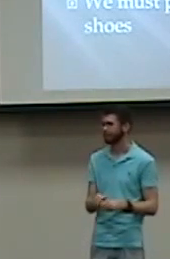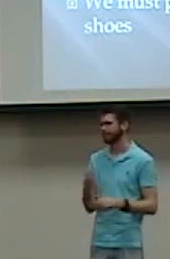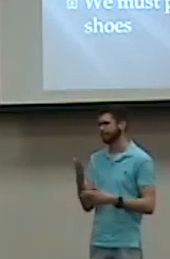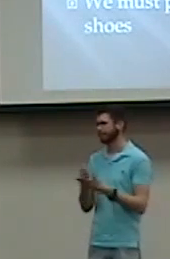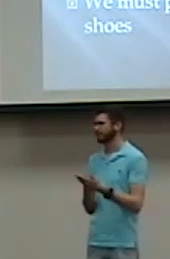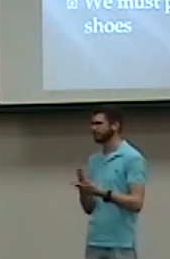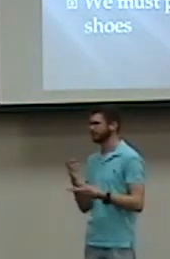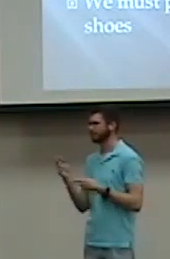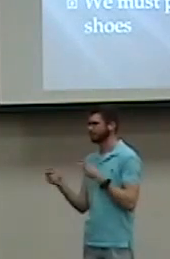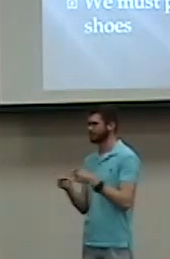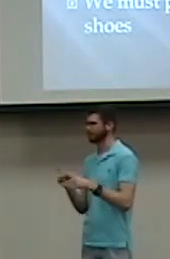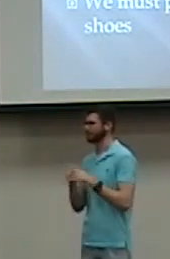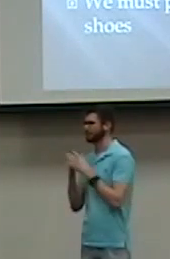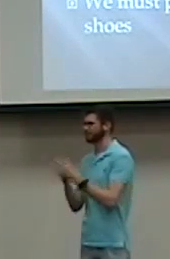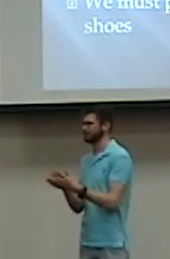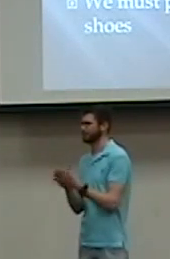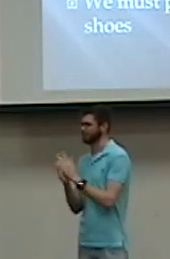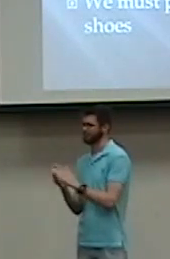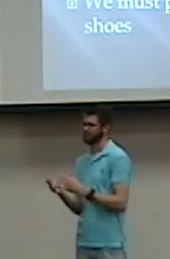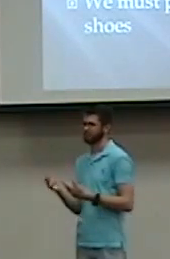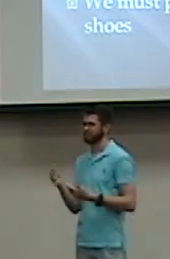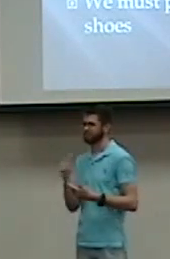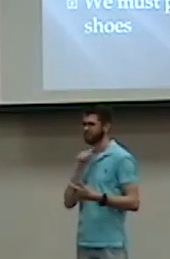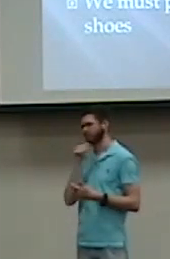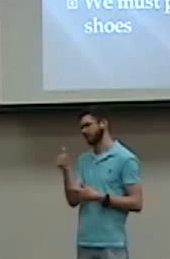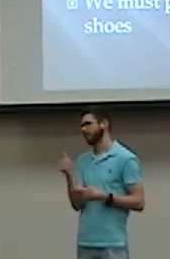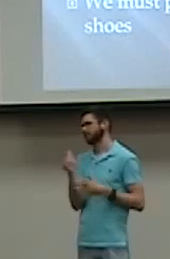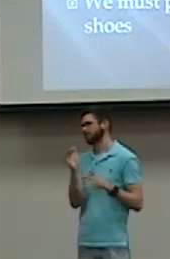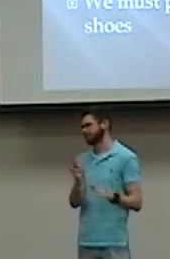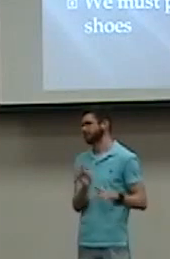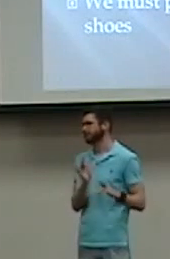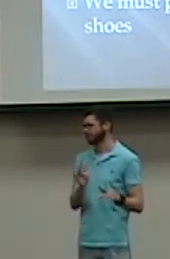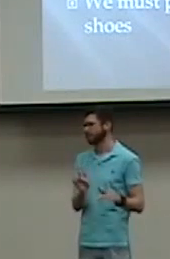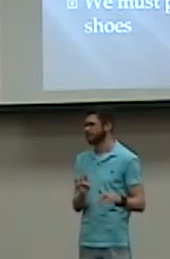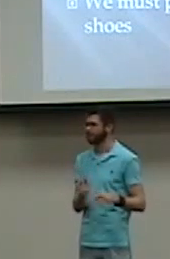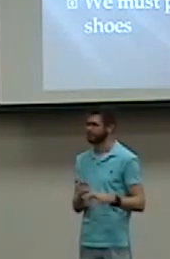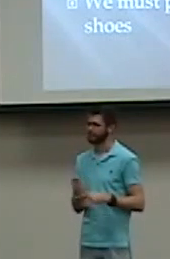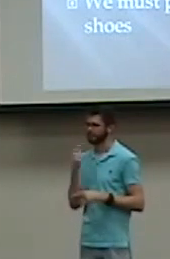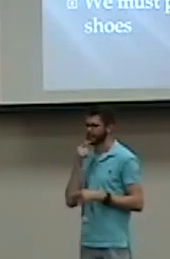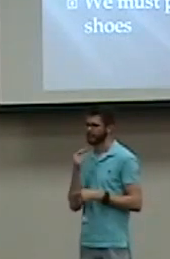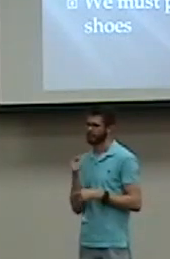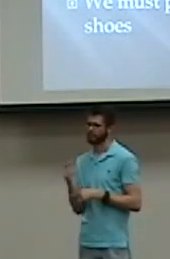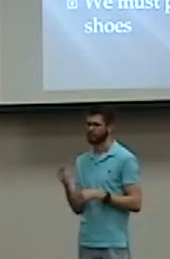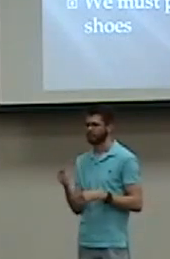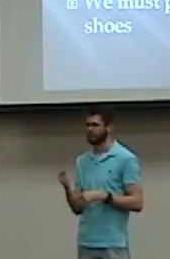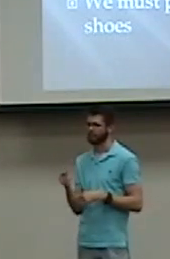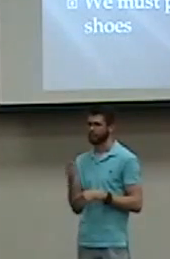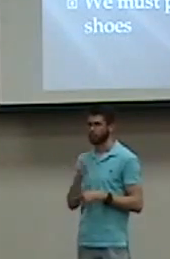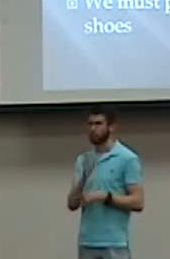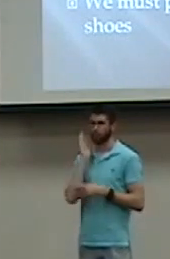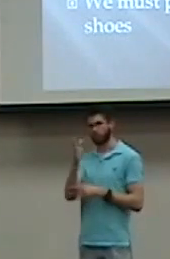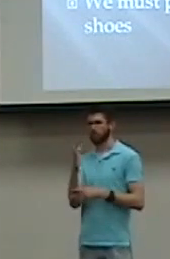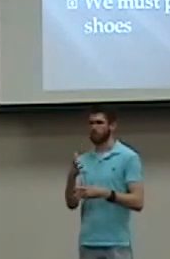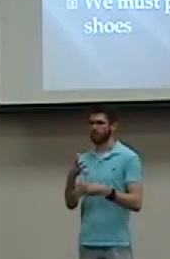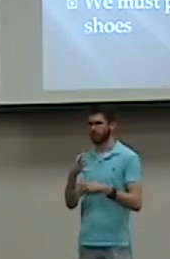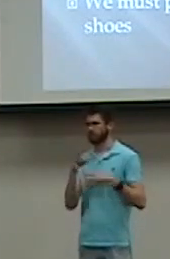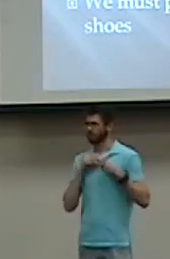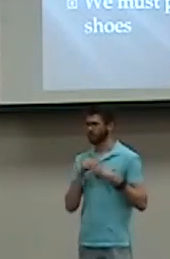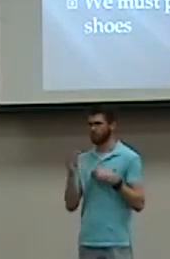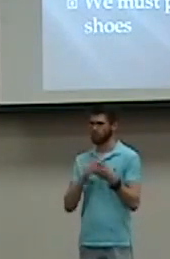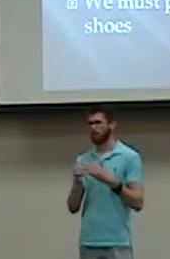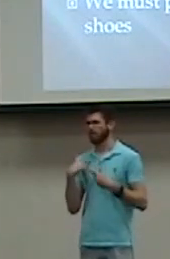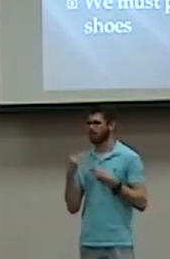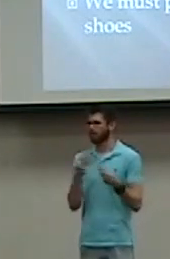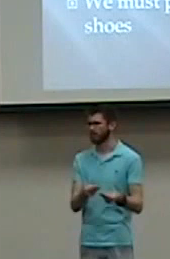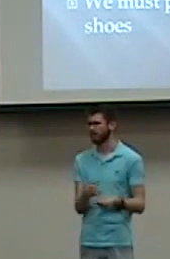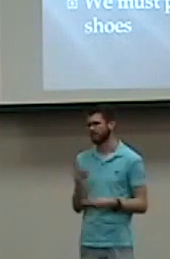might say, well, I'm good at building houses. I'm going to serve them that way. I'm going to build them a house. Well, do they need a house? Are you building it in a position that's